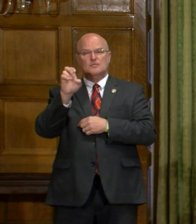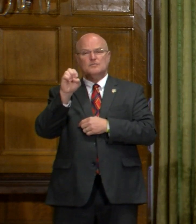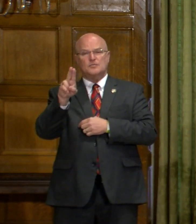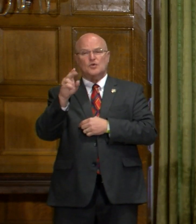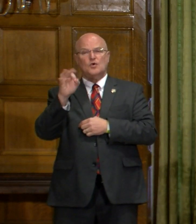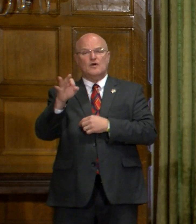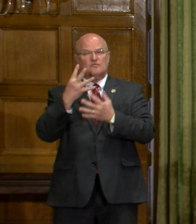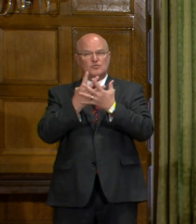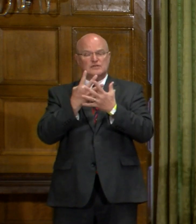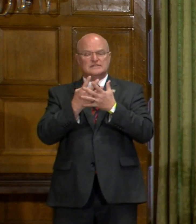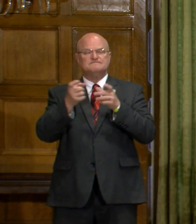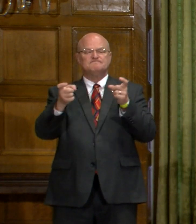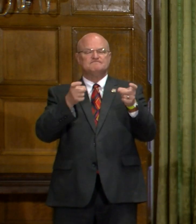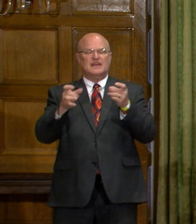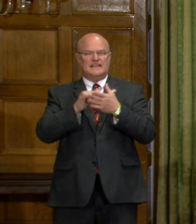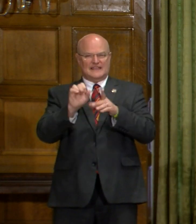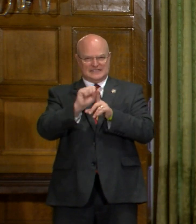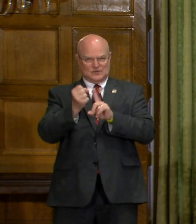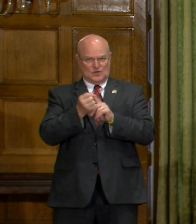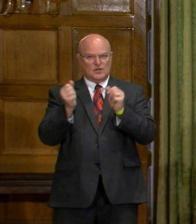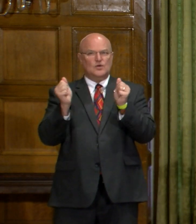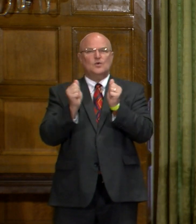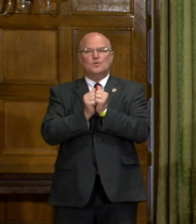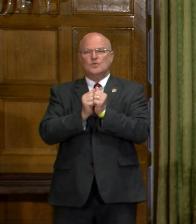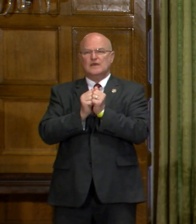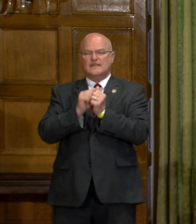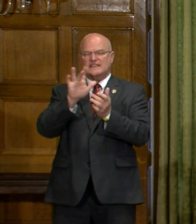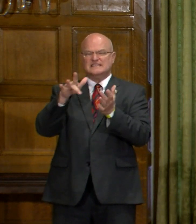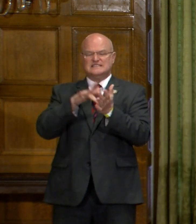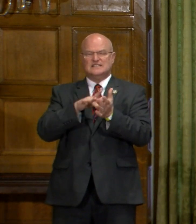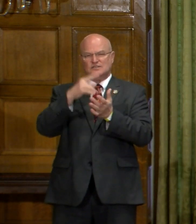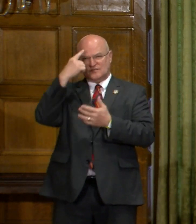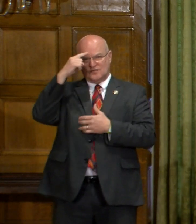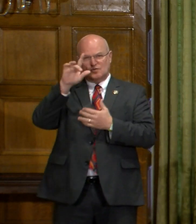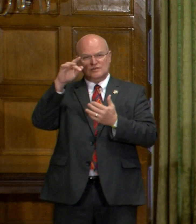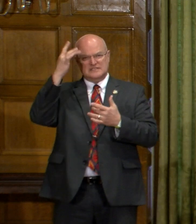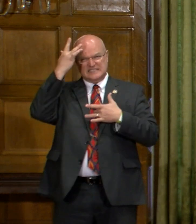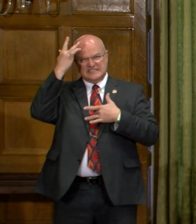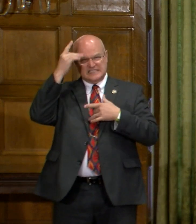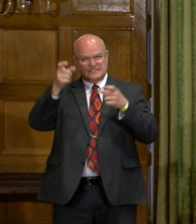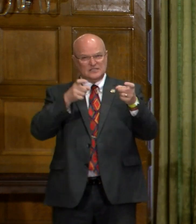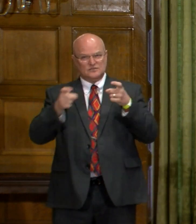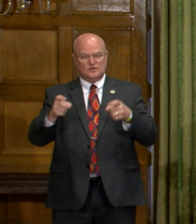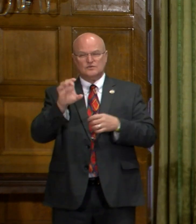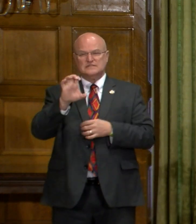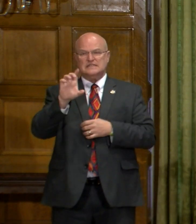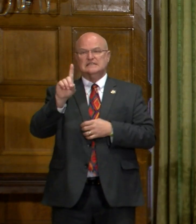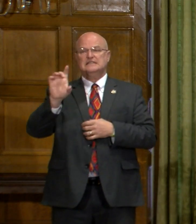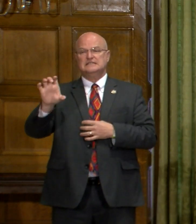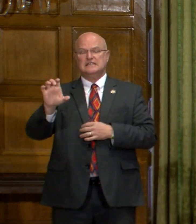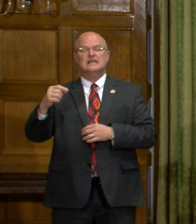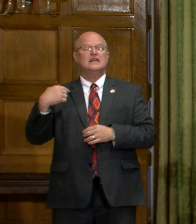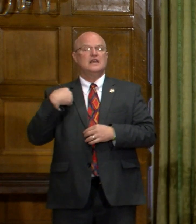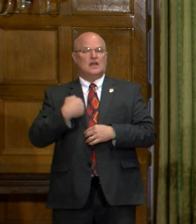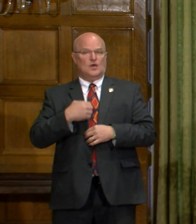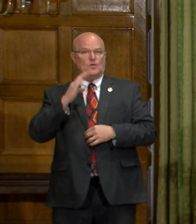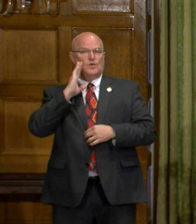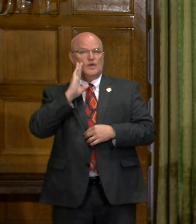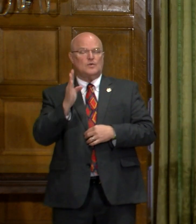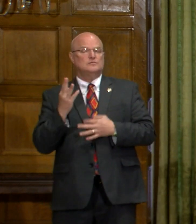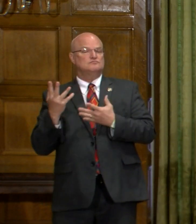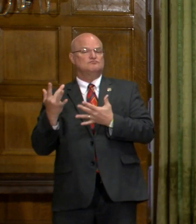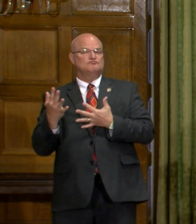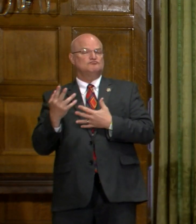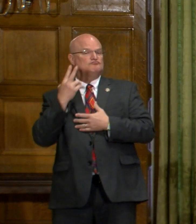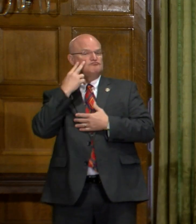handling that situation in combination with the Center for Disease Control, and so we will simply stand